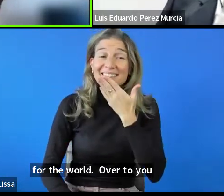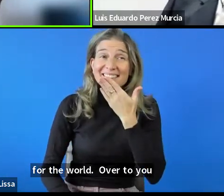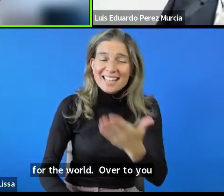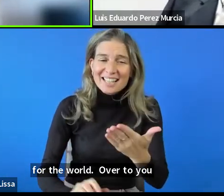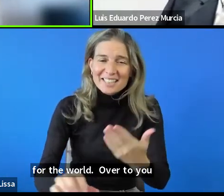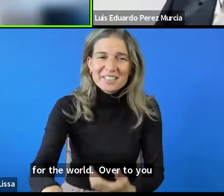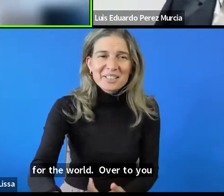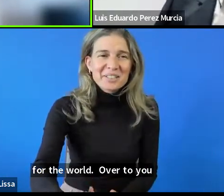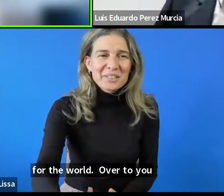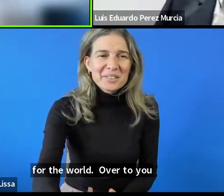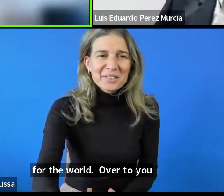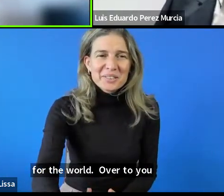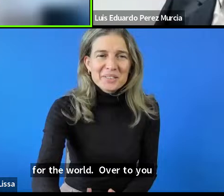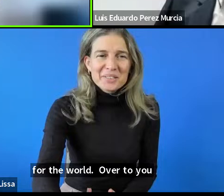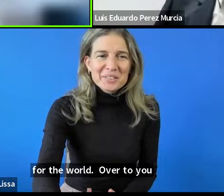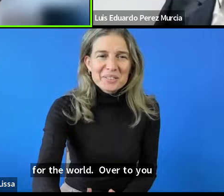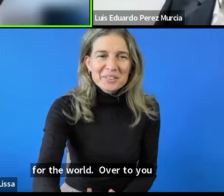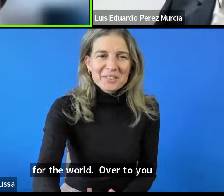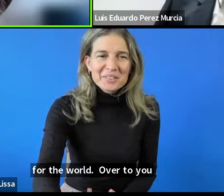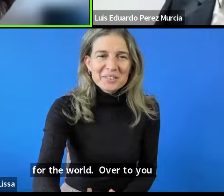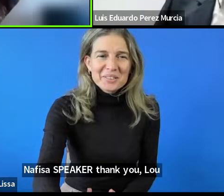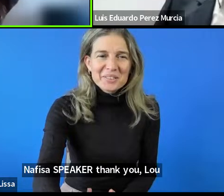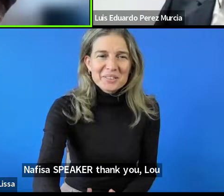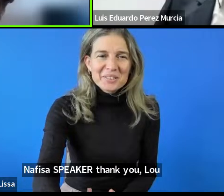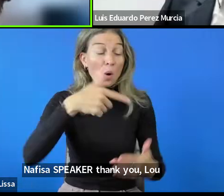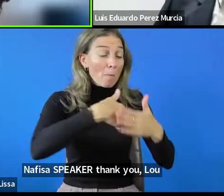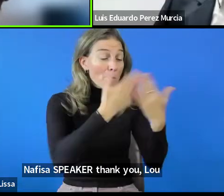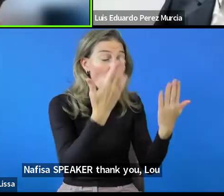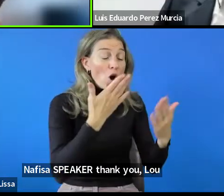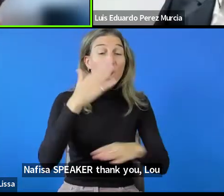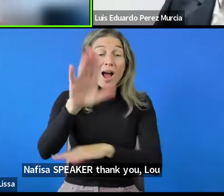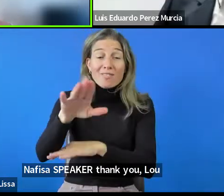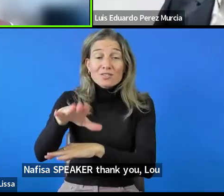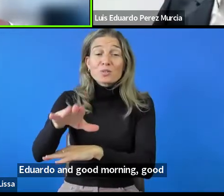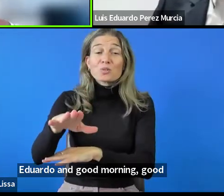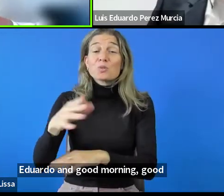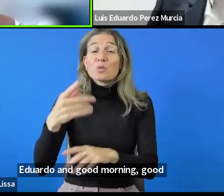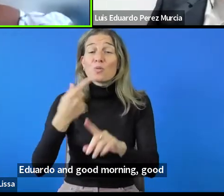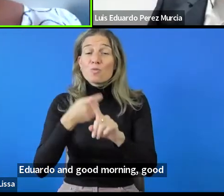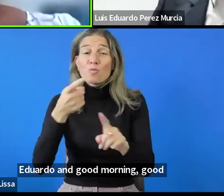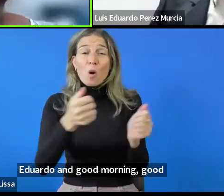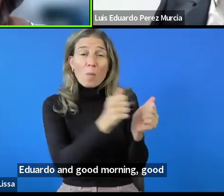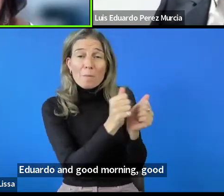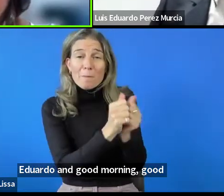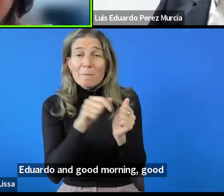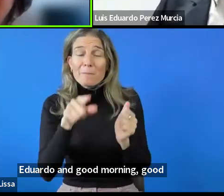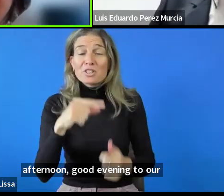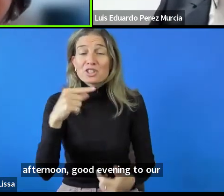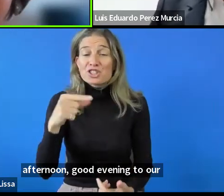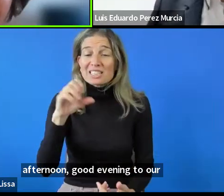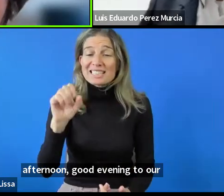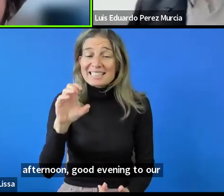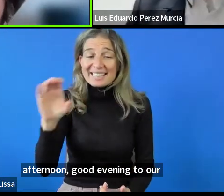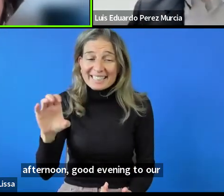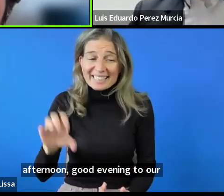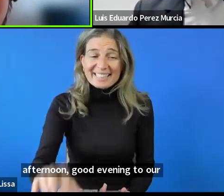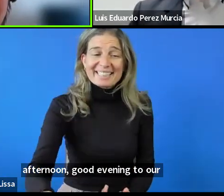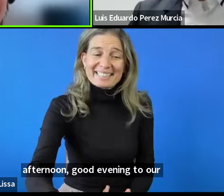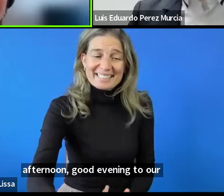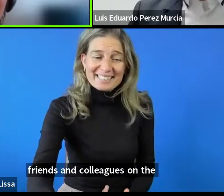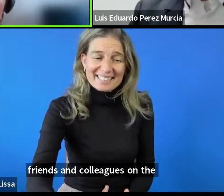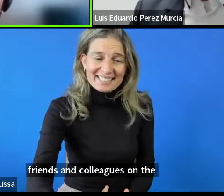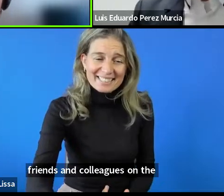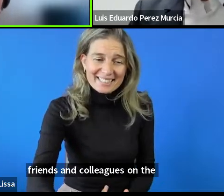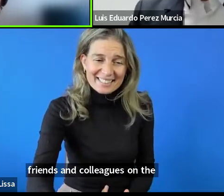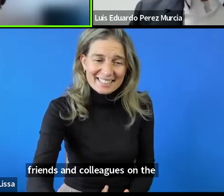like to say good morning, good afternoon, good evening to our friends and colleagues from the GCE. It's so great to have you on this important day and